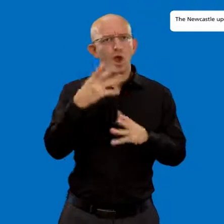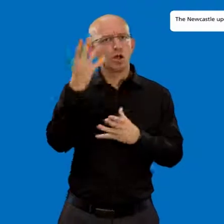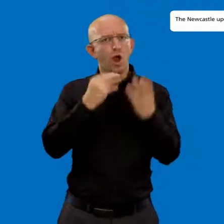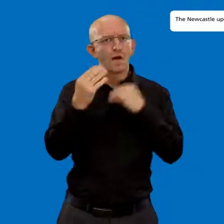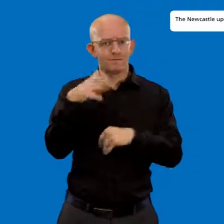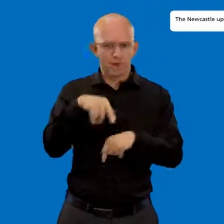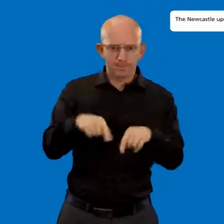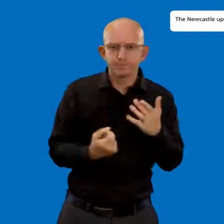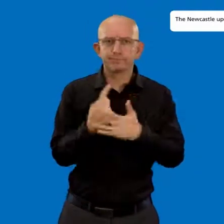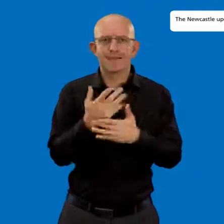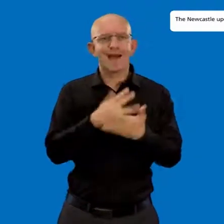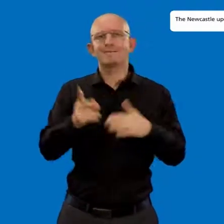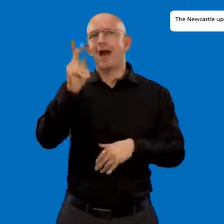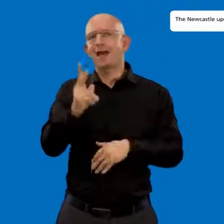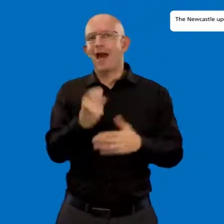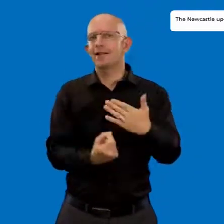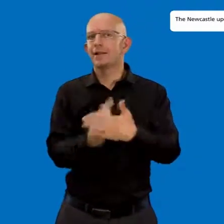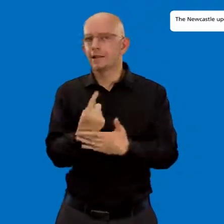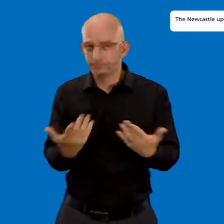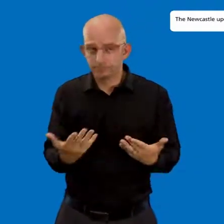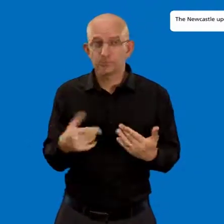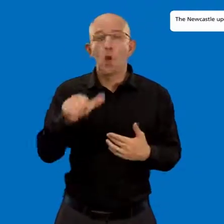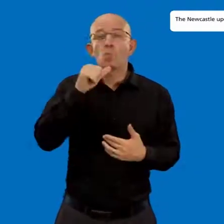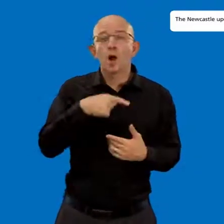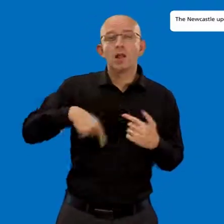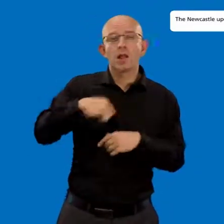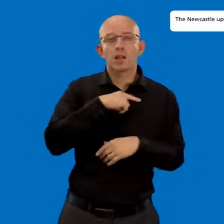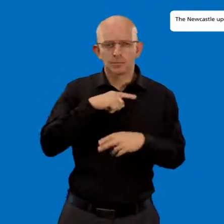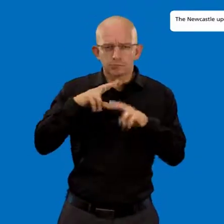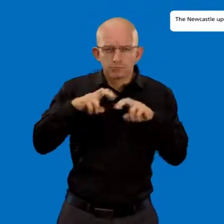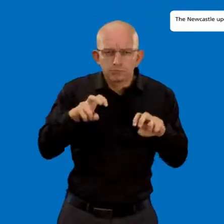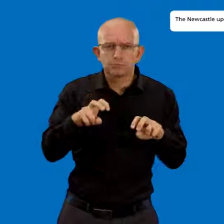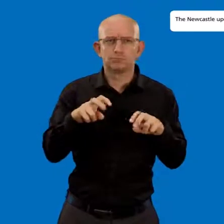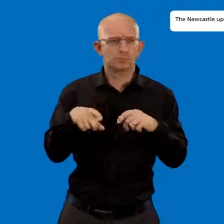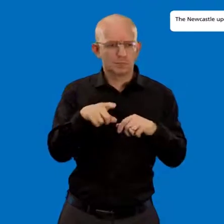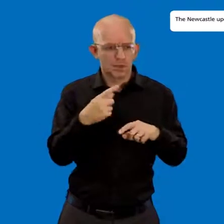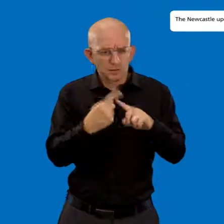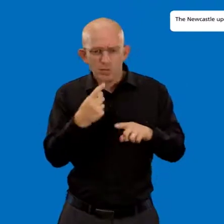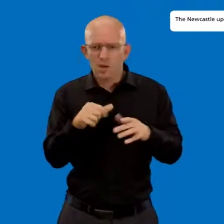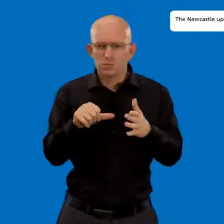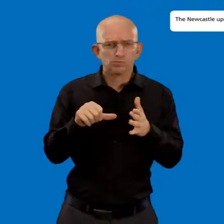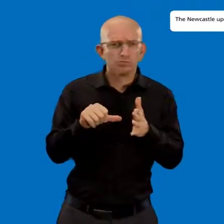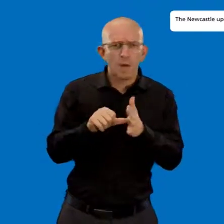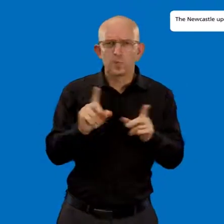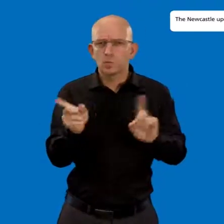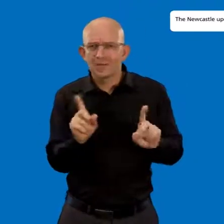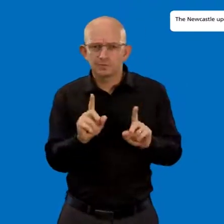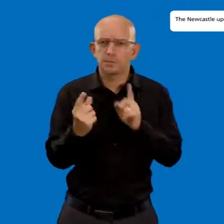from the experience. We will investigate your concerns as quickly as possible with those who are directly